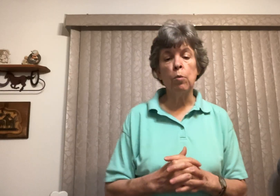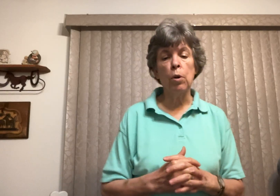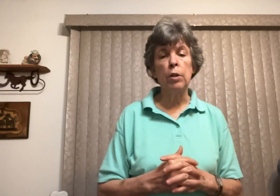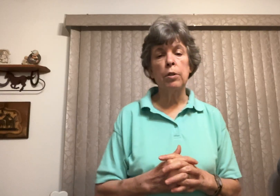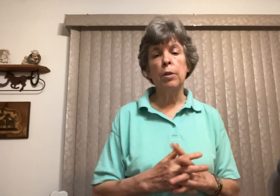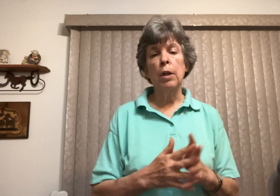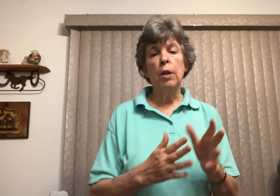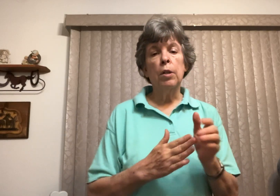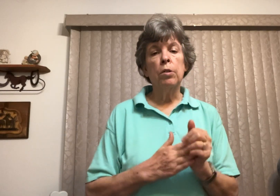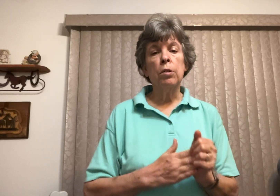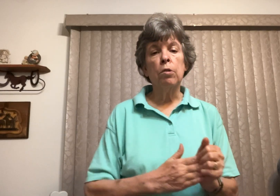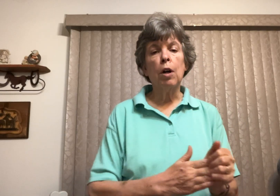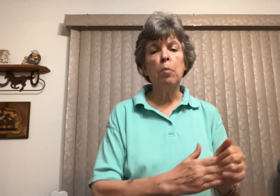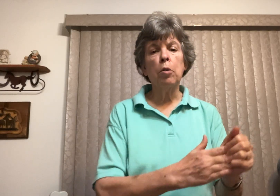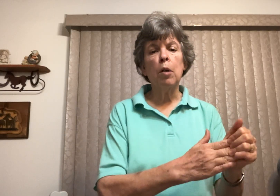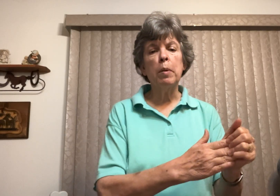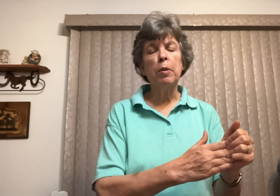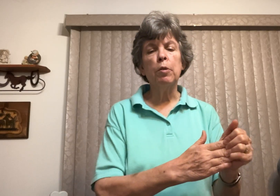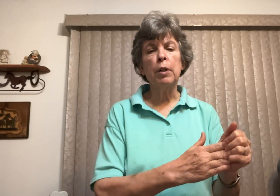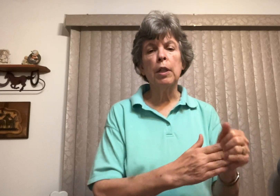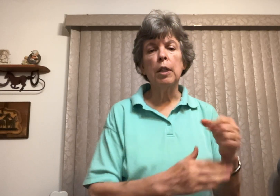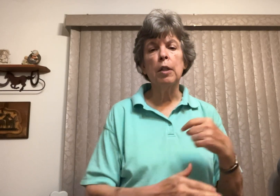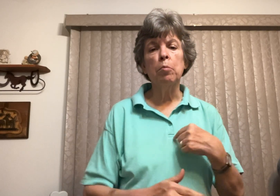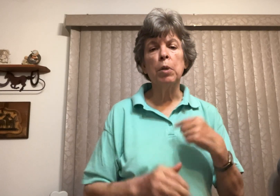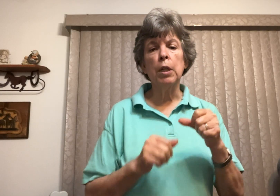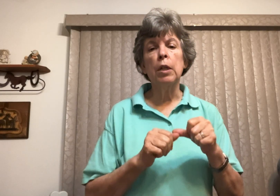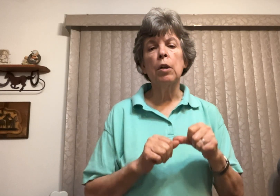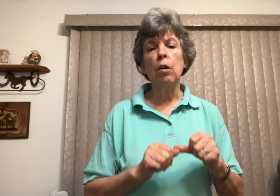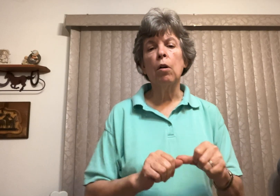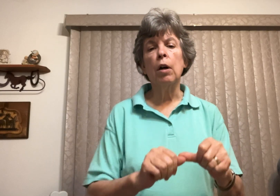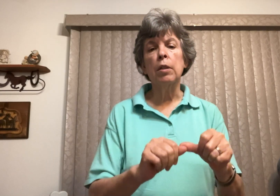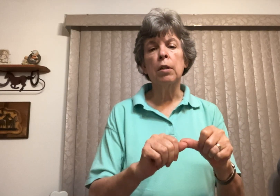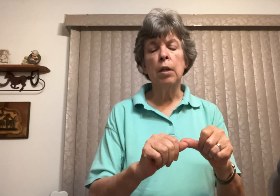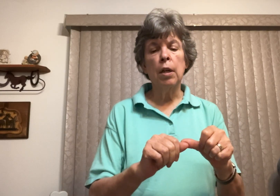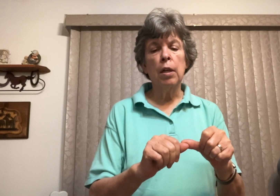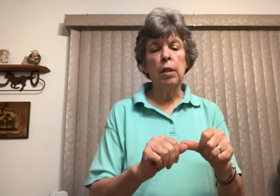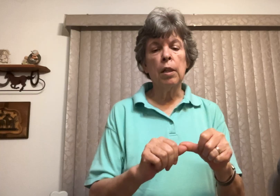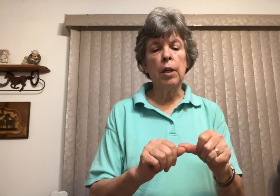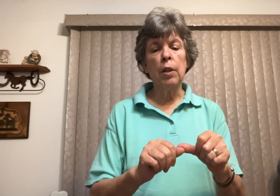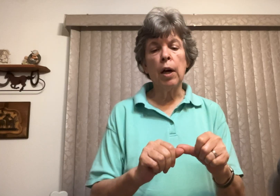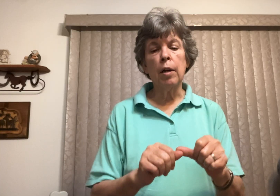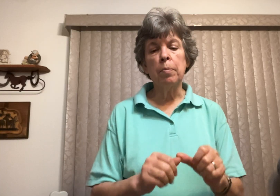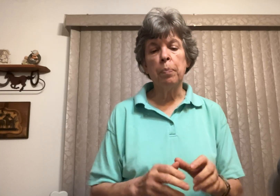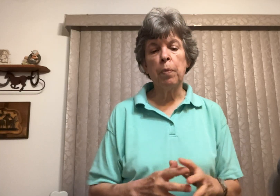want. So I'll probably be doing lead me on like that,